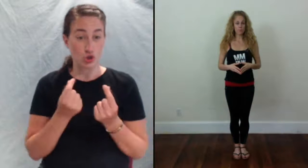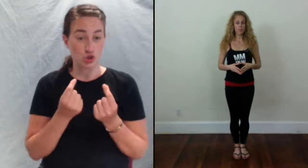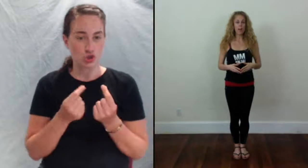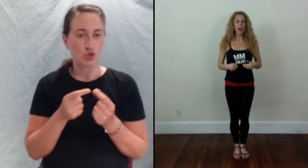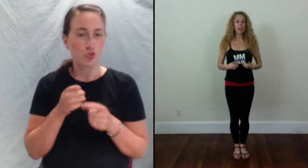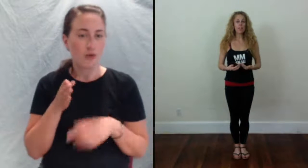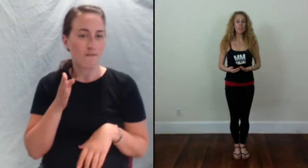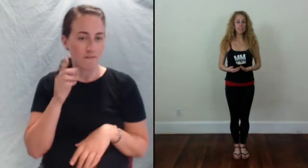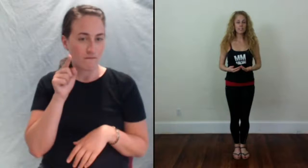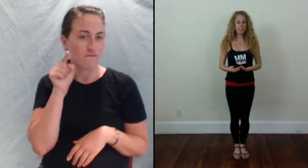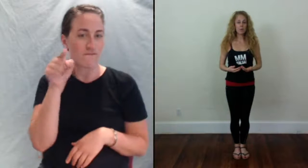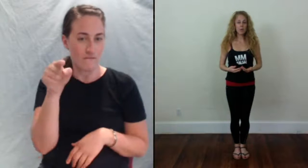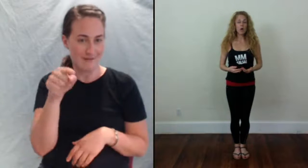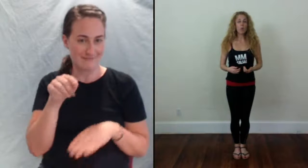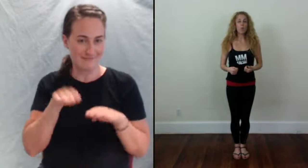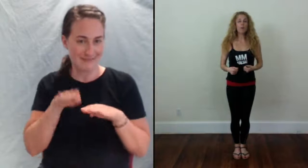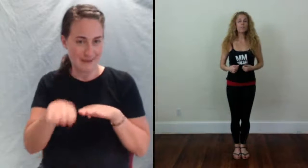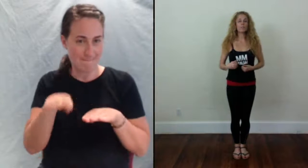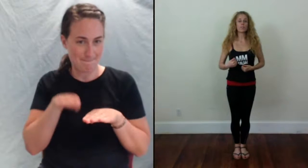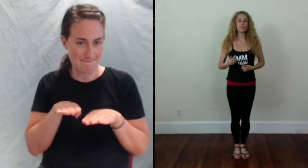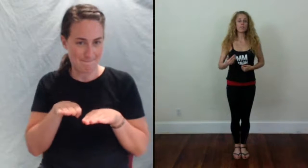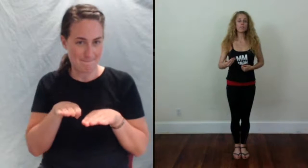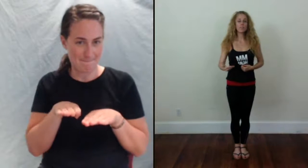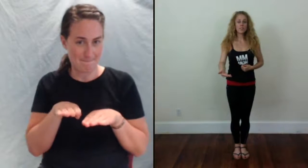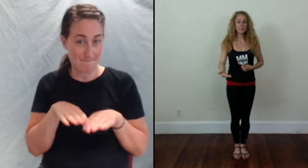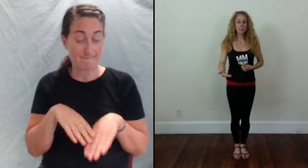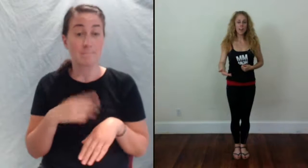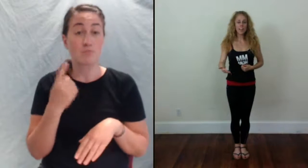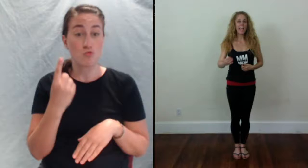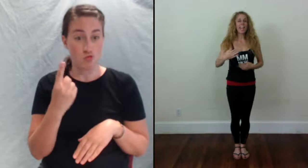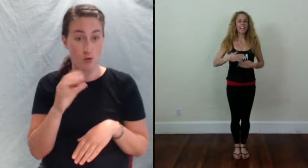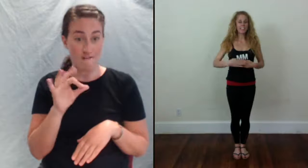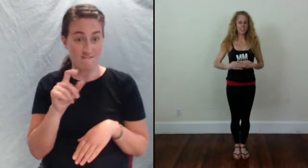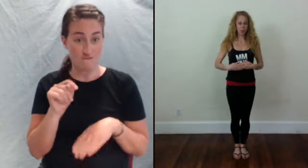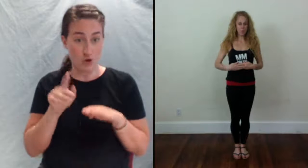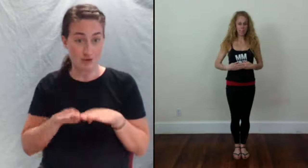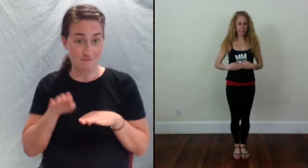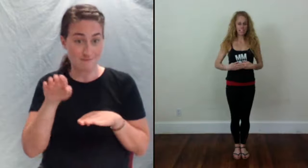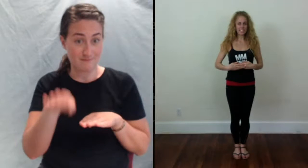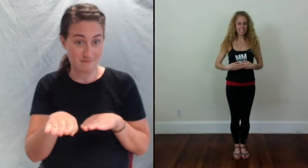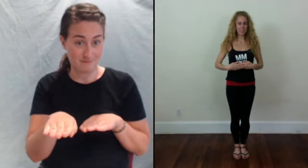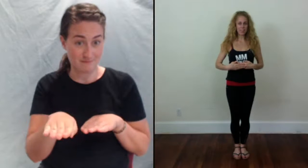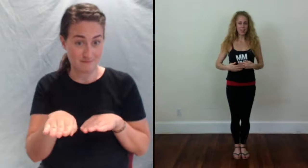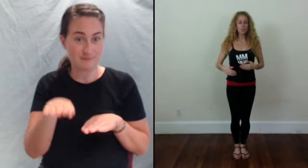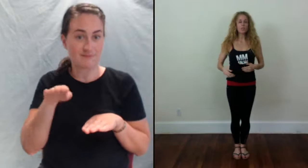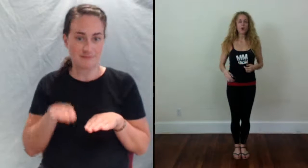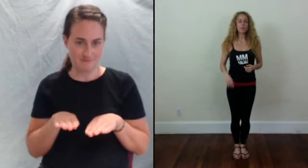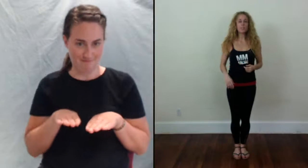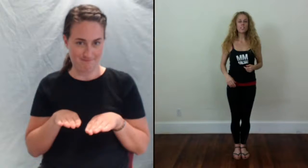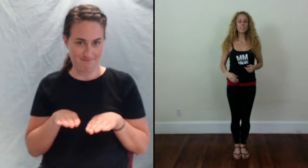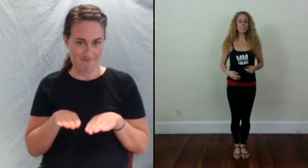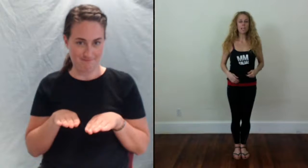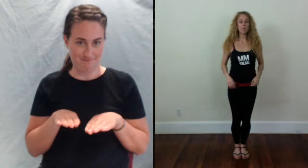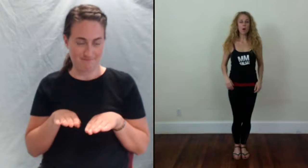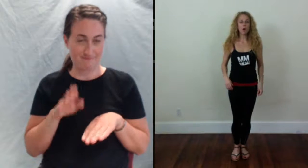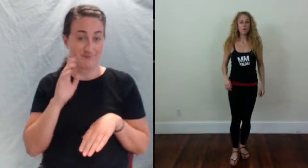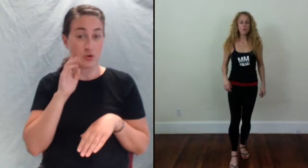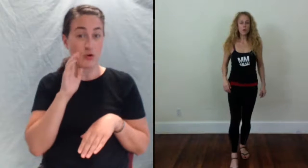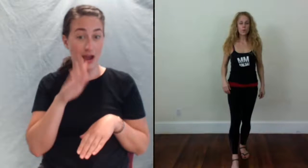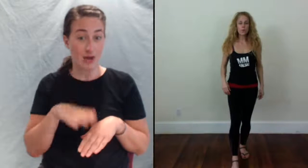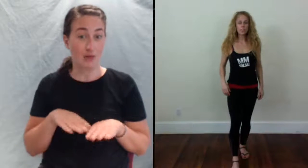step. Our front step, one foot goes in front of the body and then comes back in together. So I'm going to